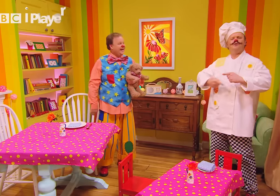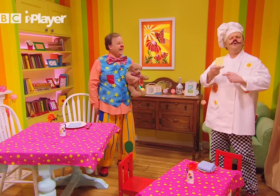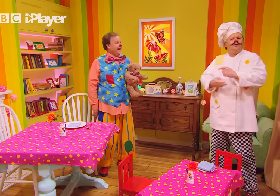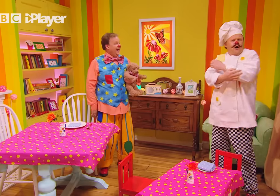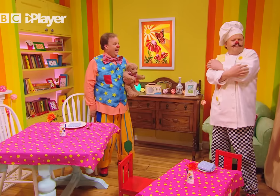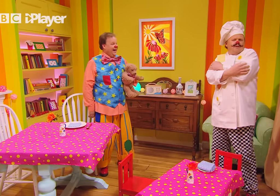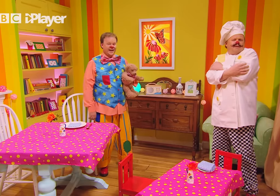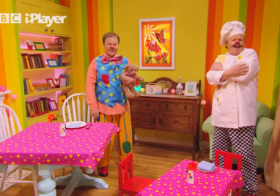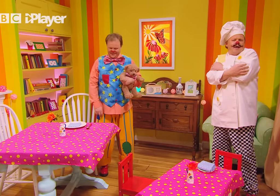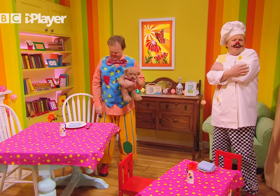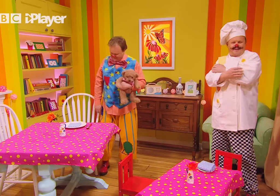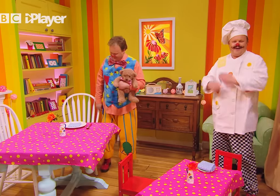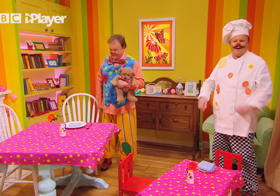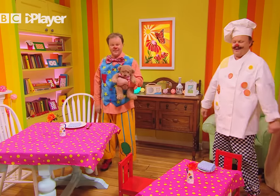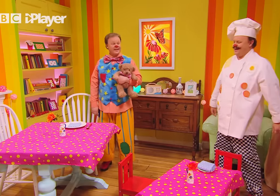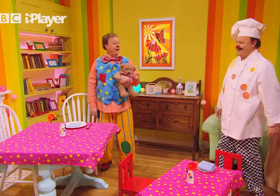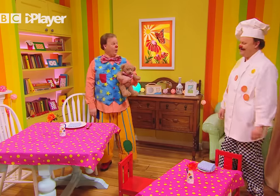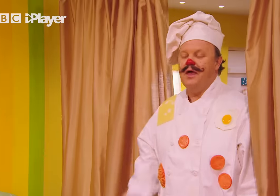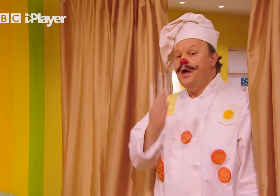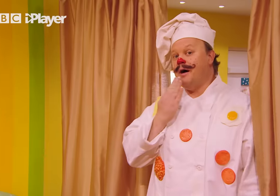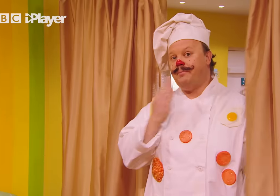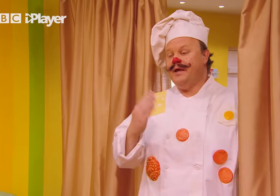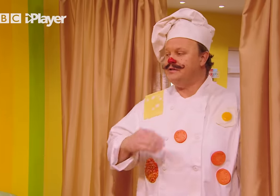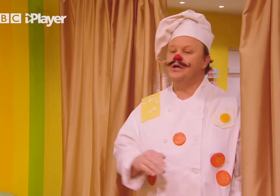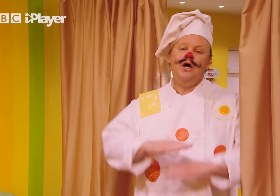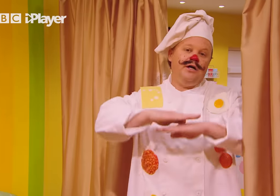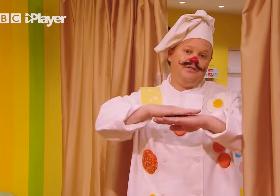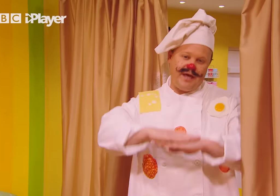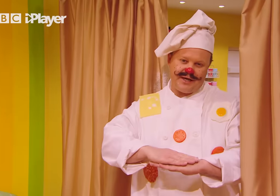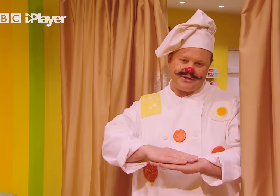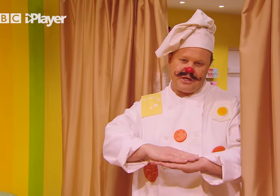Monsieur Tumble Ted. Please, take a seat.